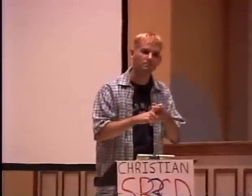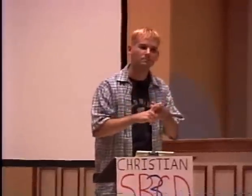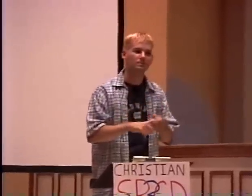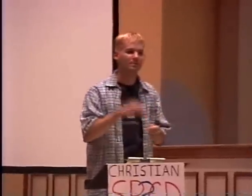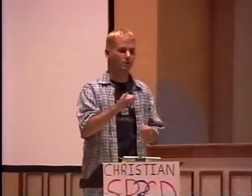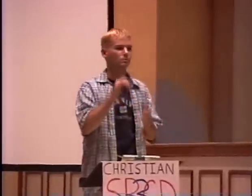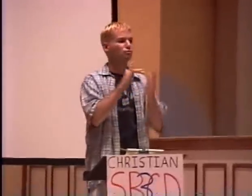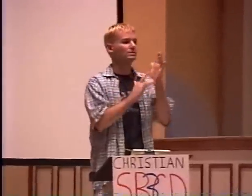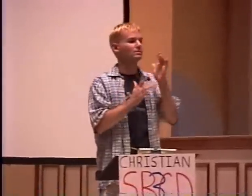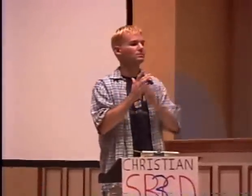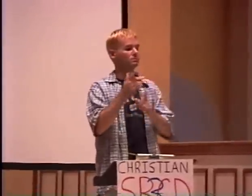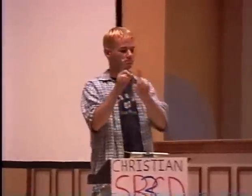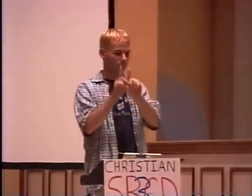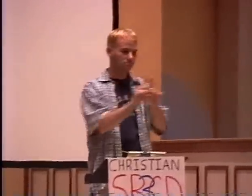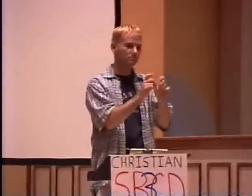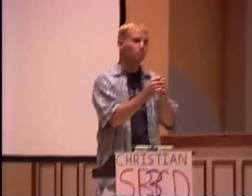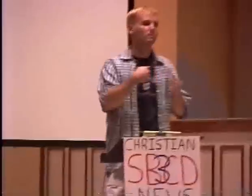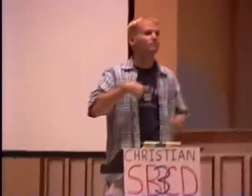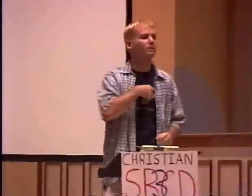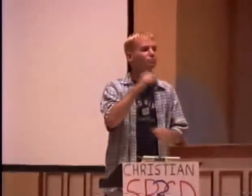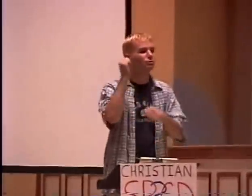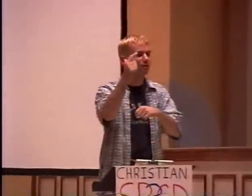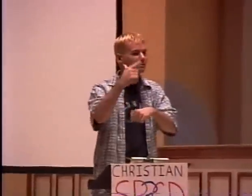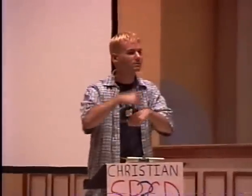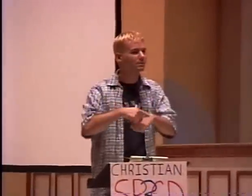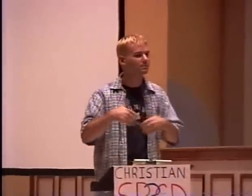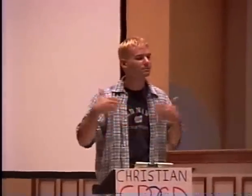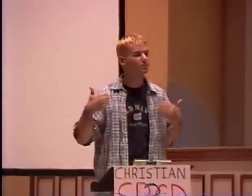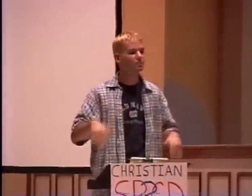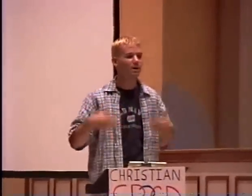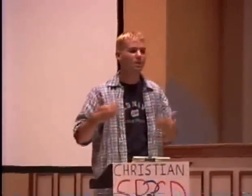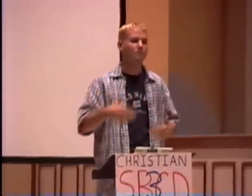That's true friendship. That is just like Jesus.